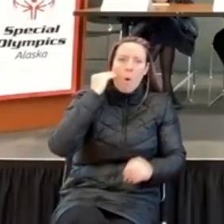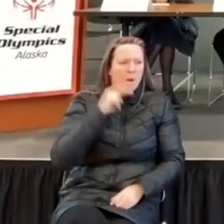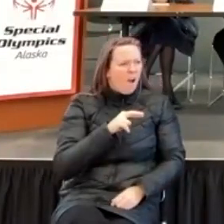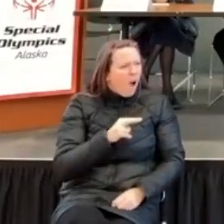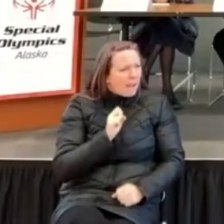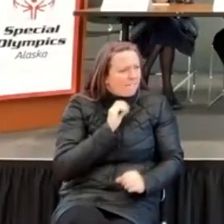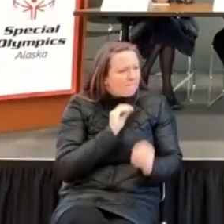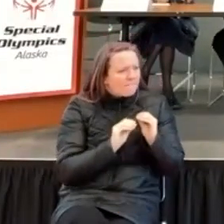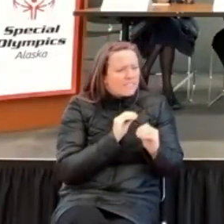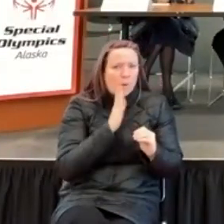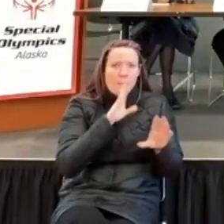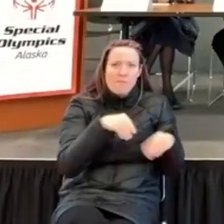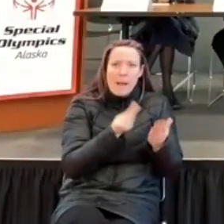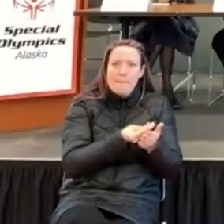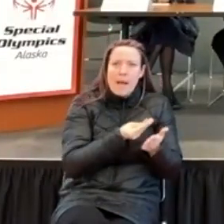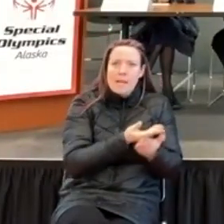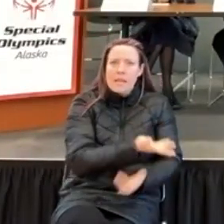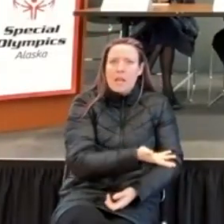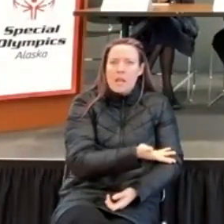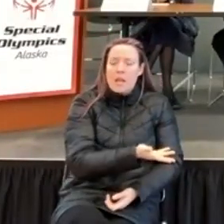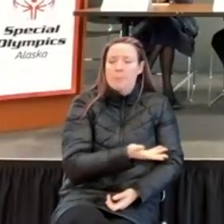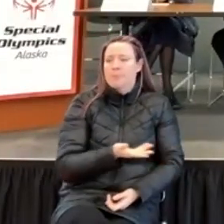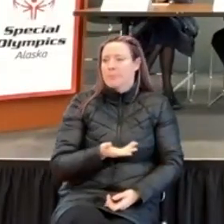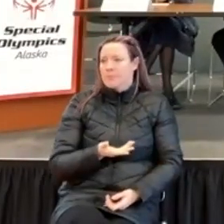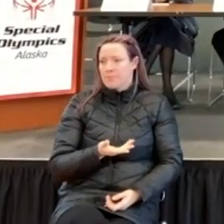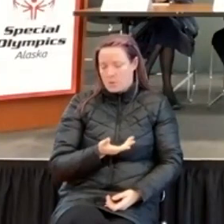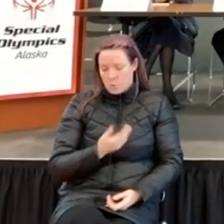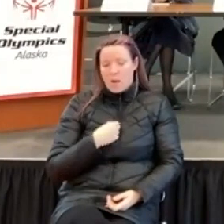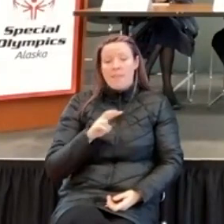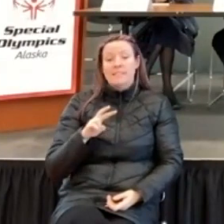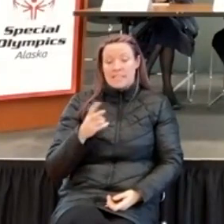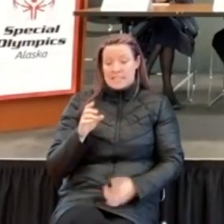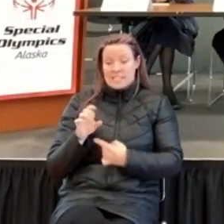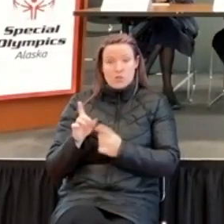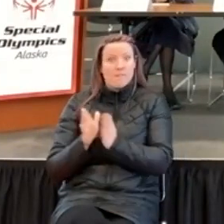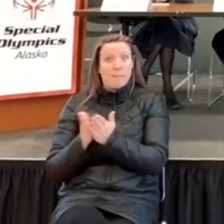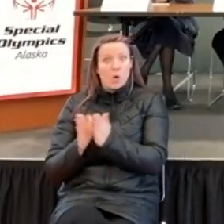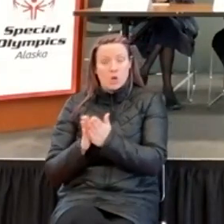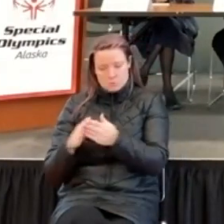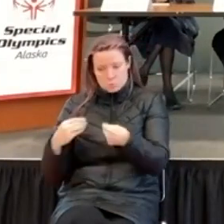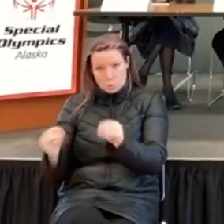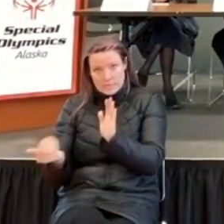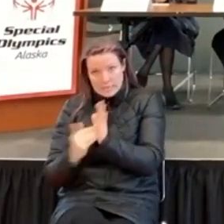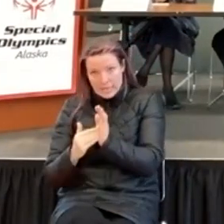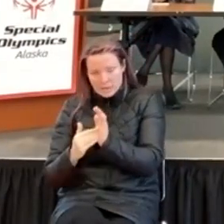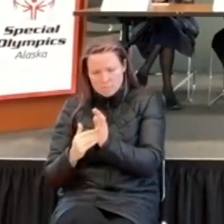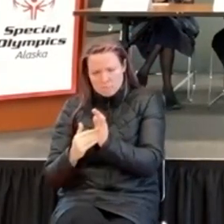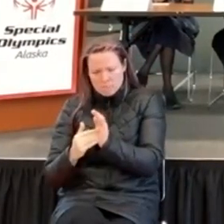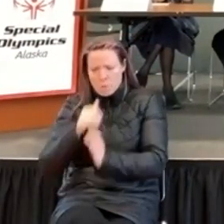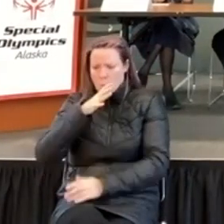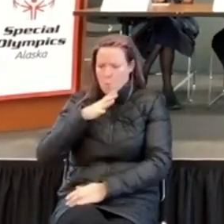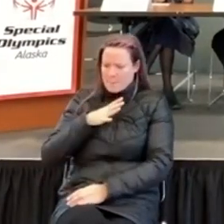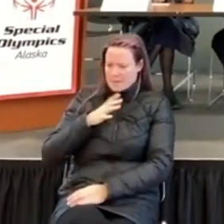by providing some money. And when we went through the second edition of the book, we decided that here we were, women in